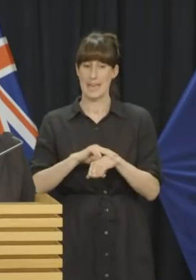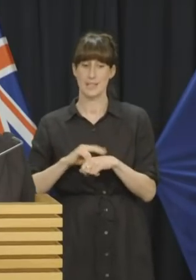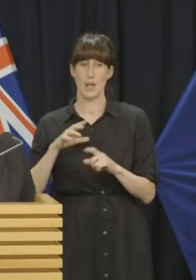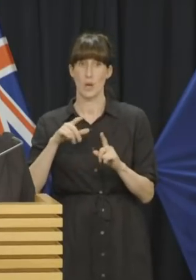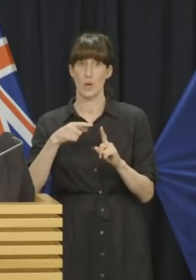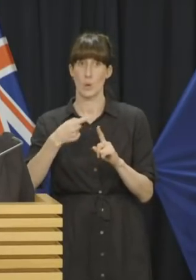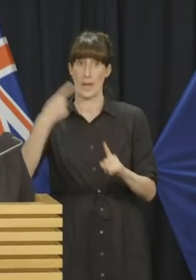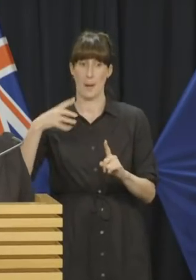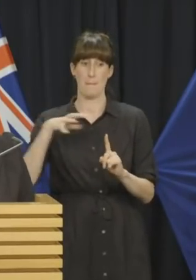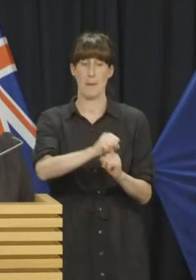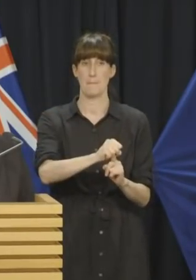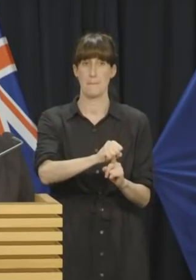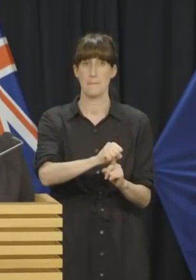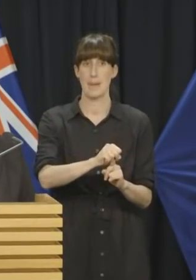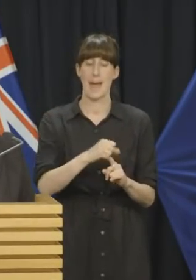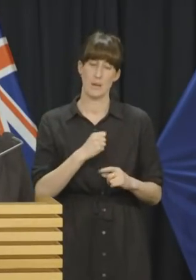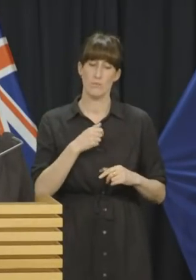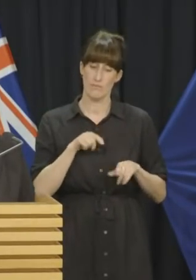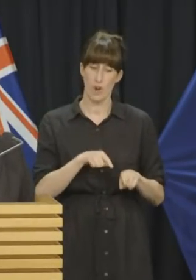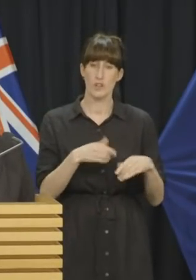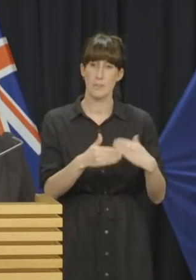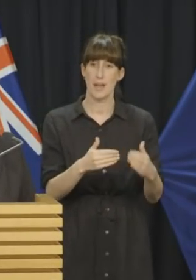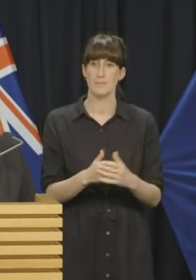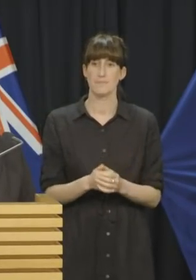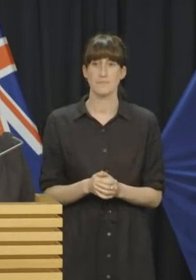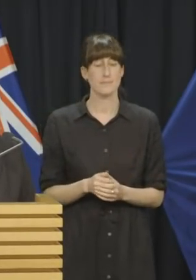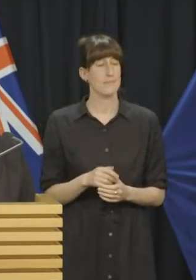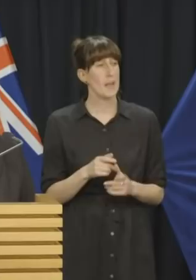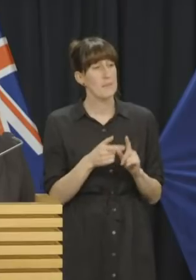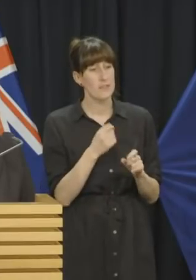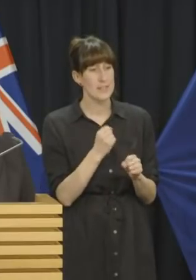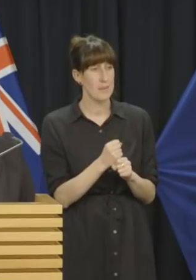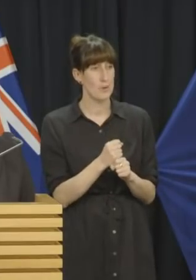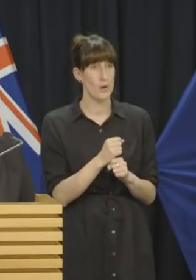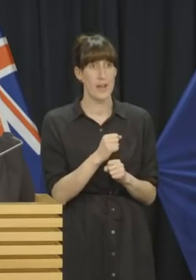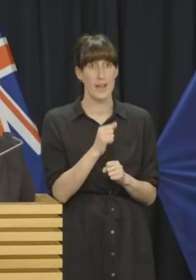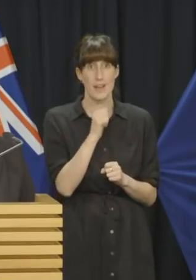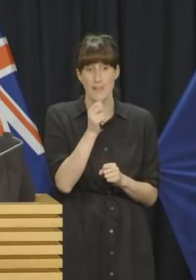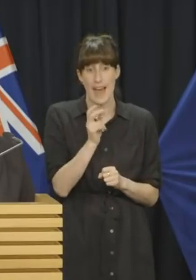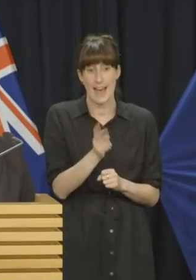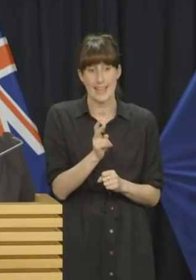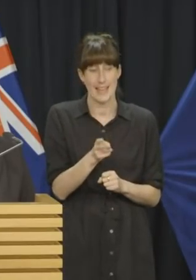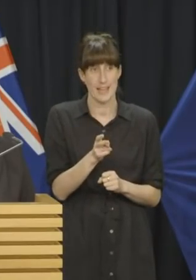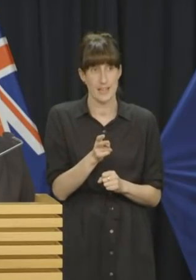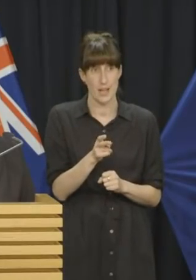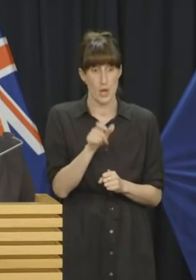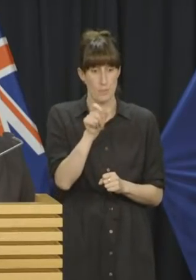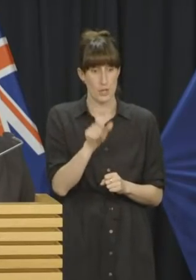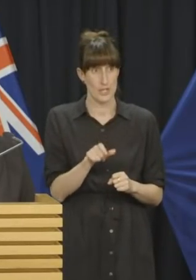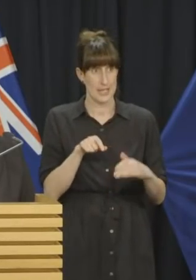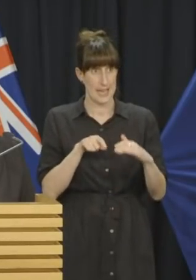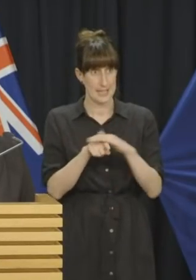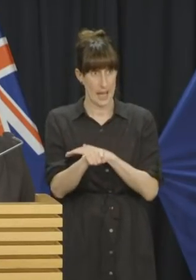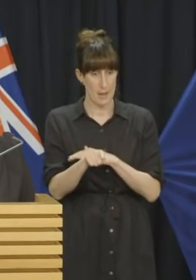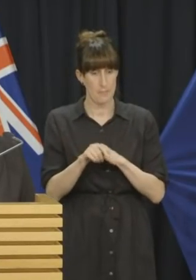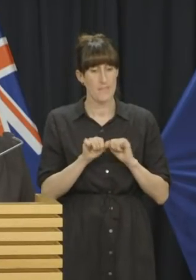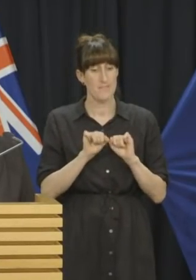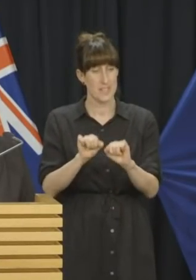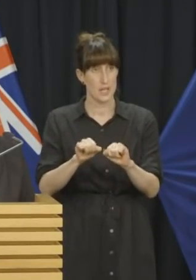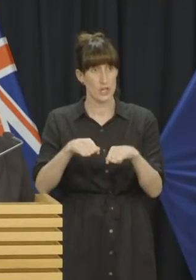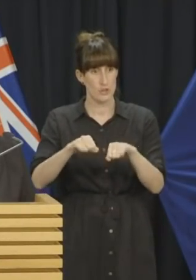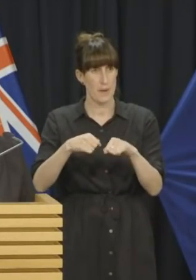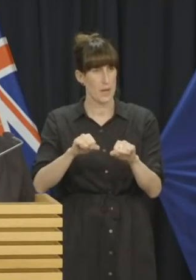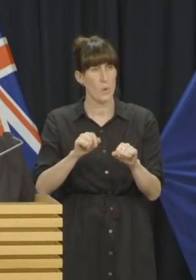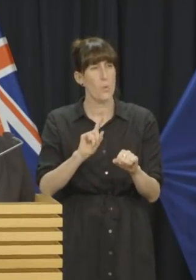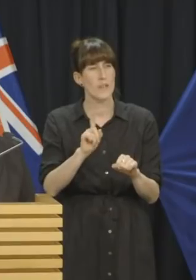worked in accordance with the plan. Walk into a supermarket. What happens now if someone walks into a supermarket? From a facility. So, as I